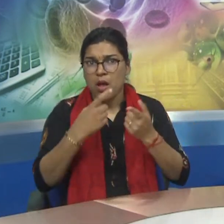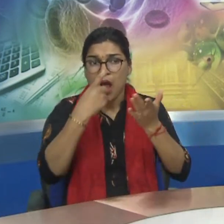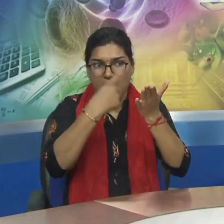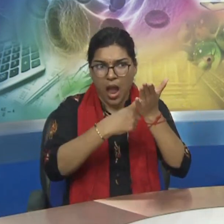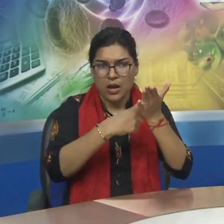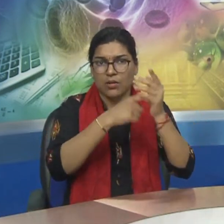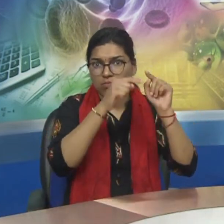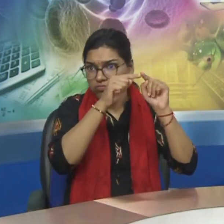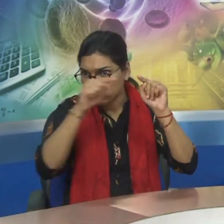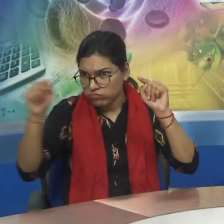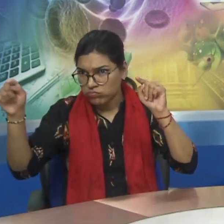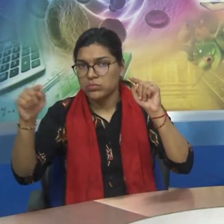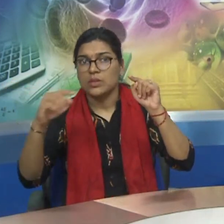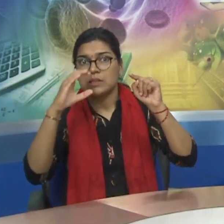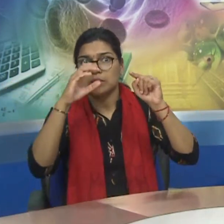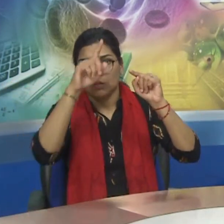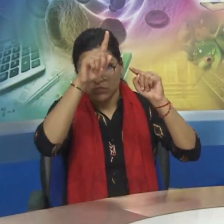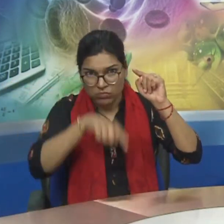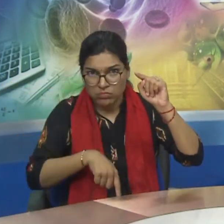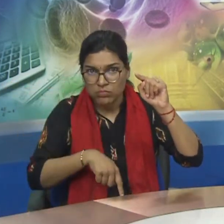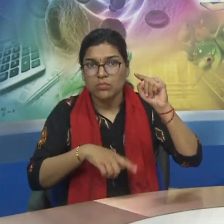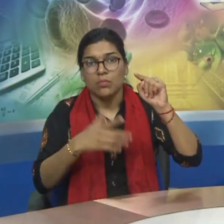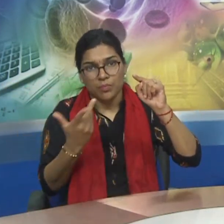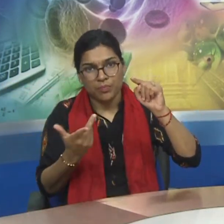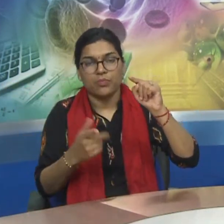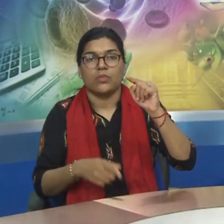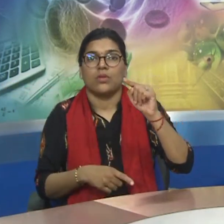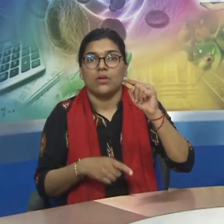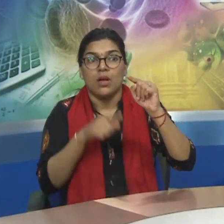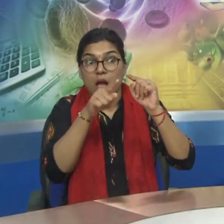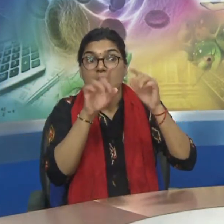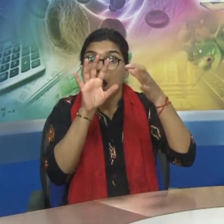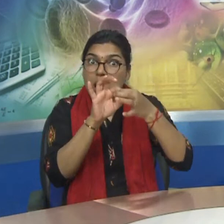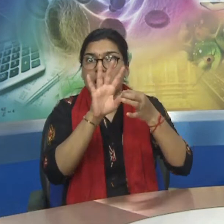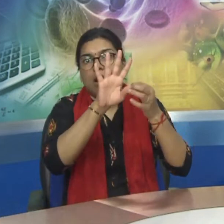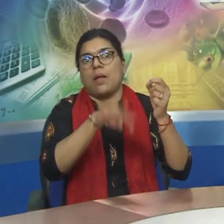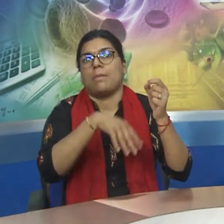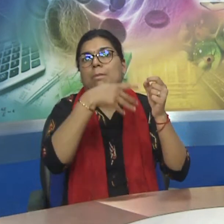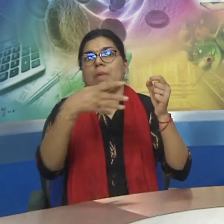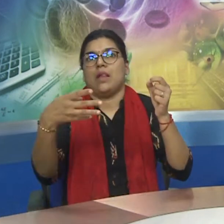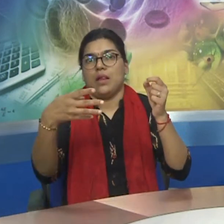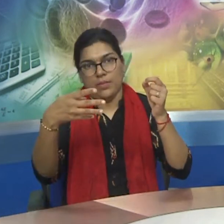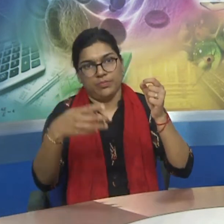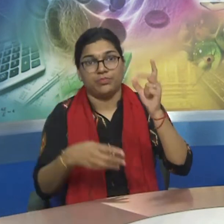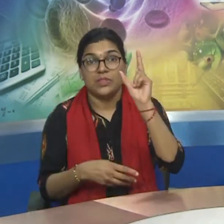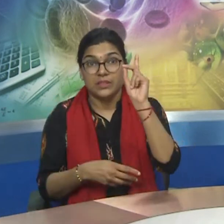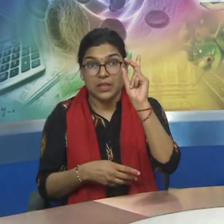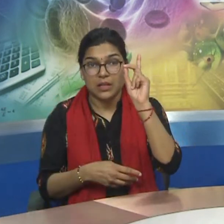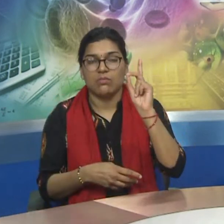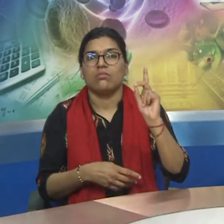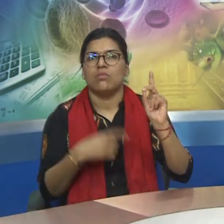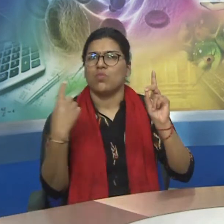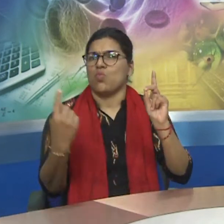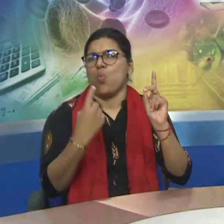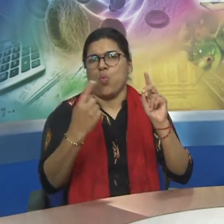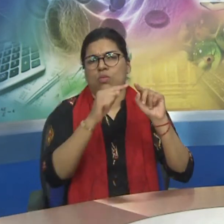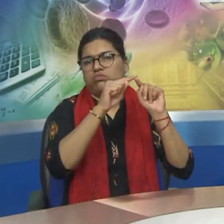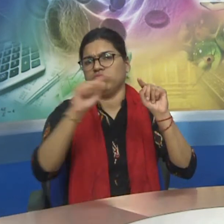These 4 options are shown. Option A, row and column labels. Option B,